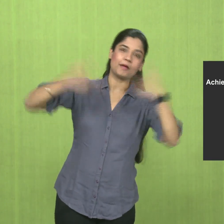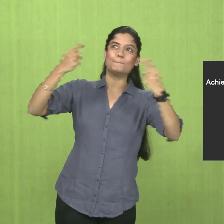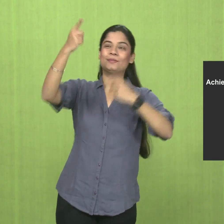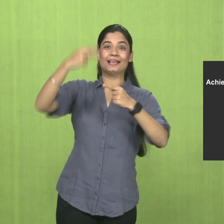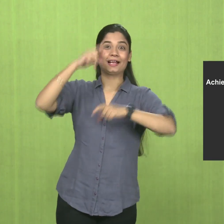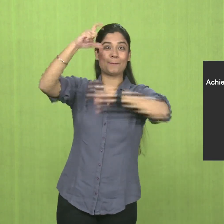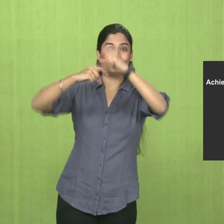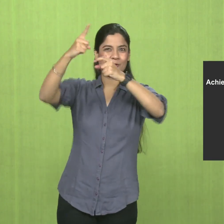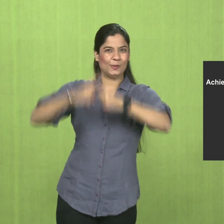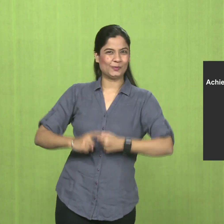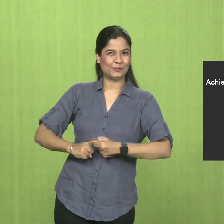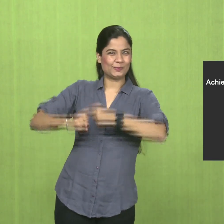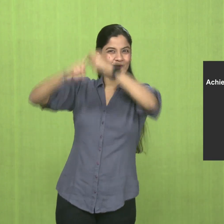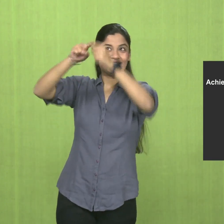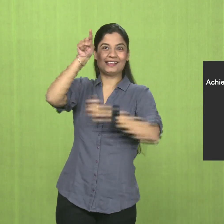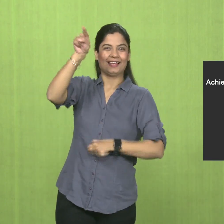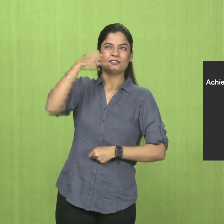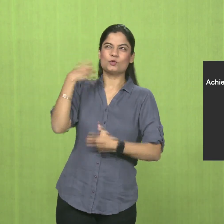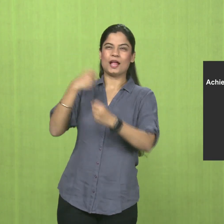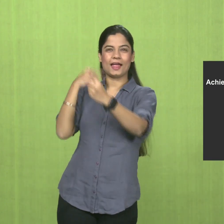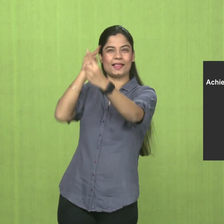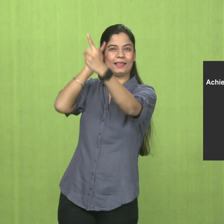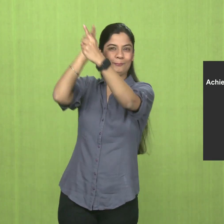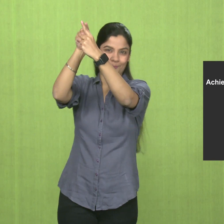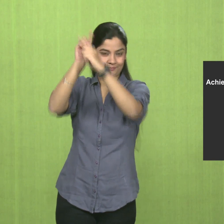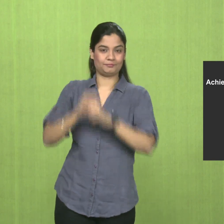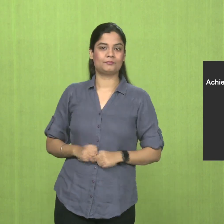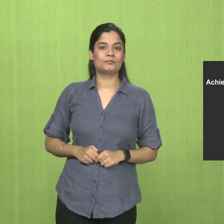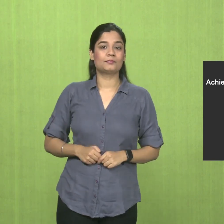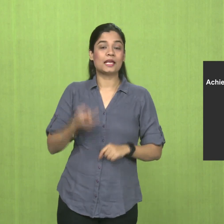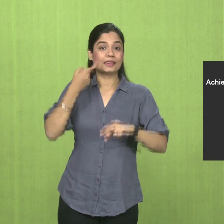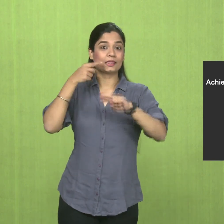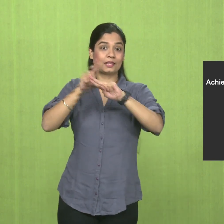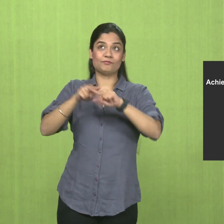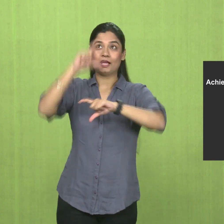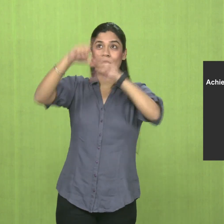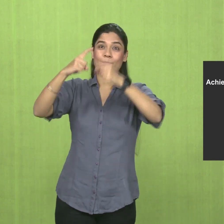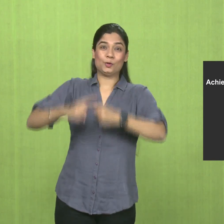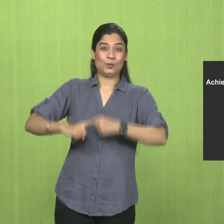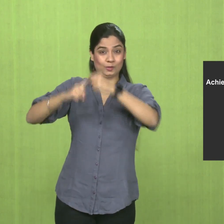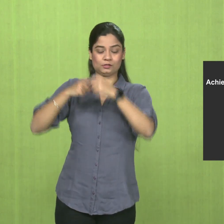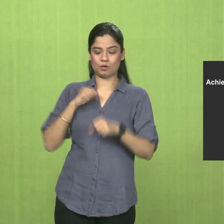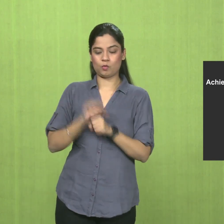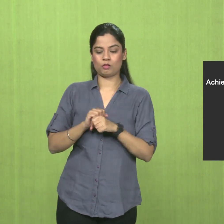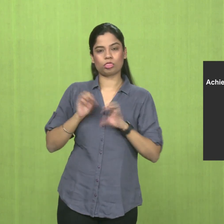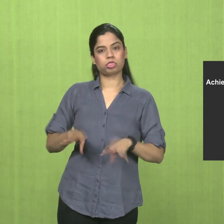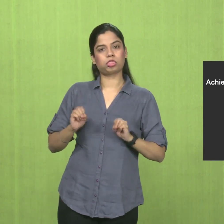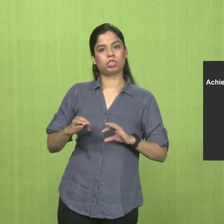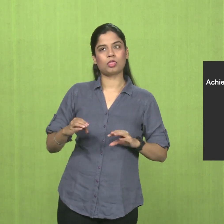one company that we want to work with. There's a company that we want to build, and if